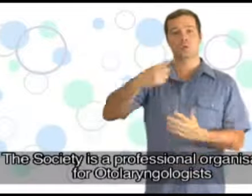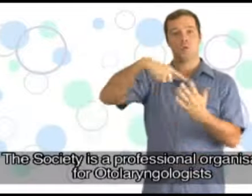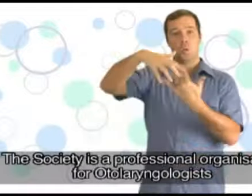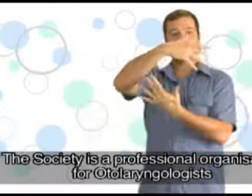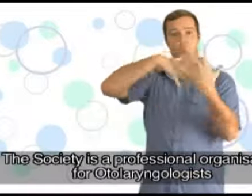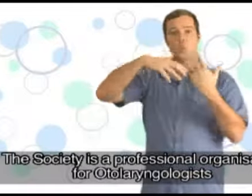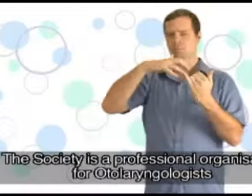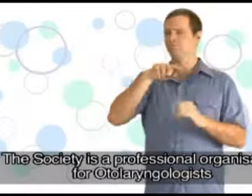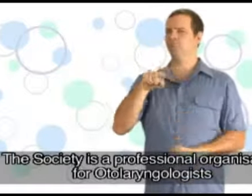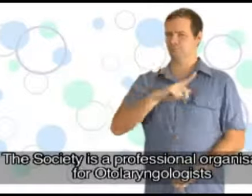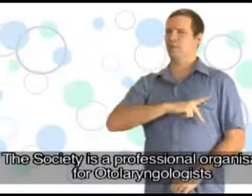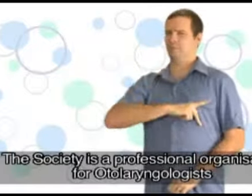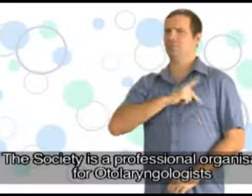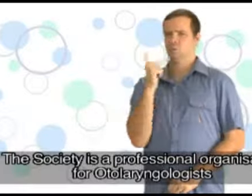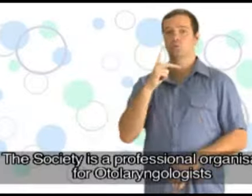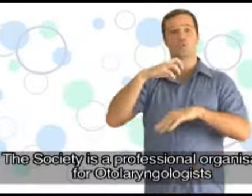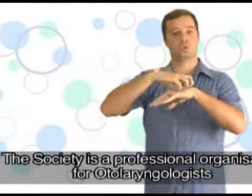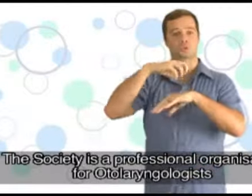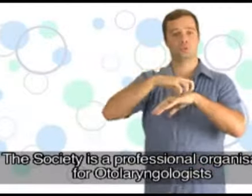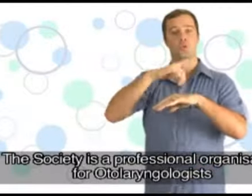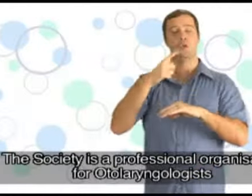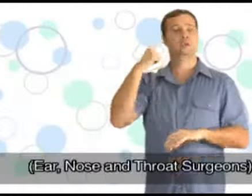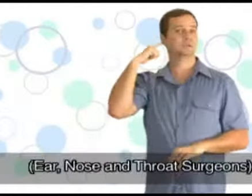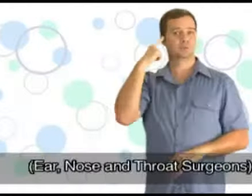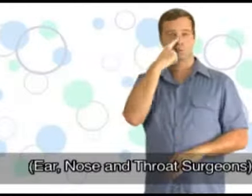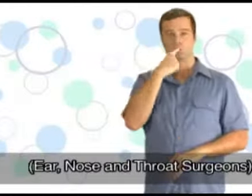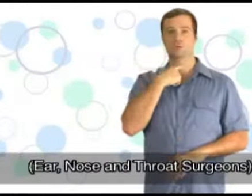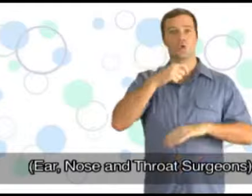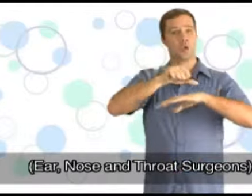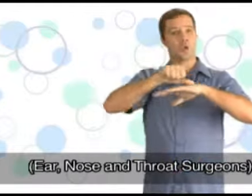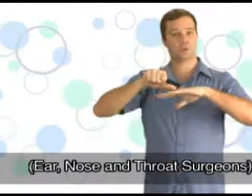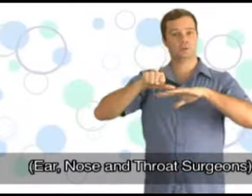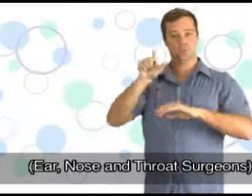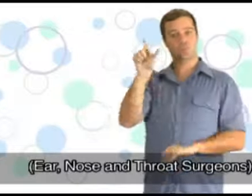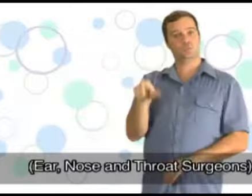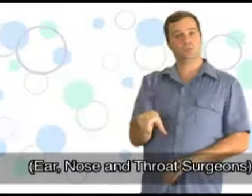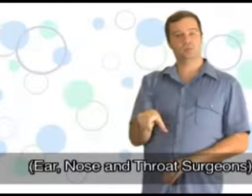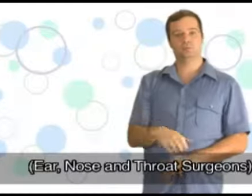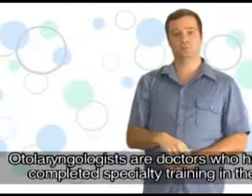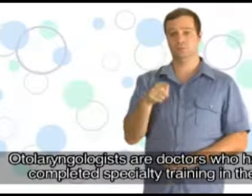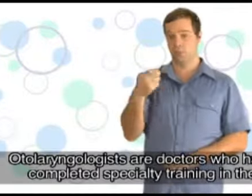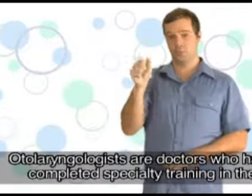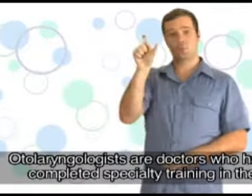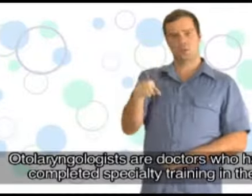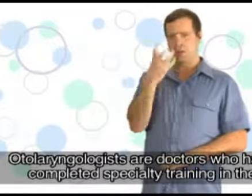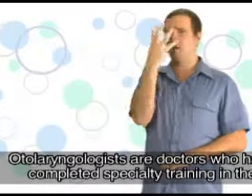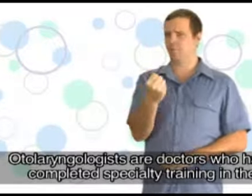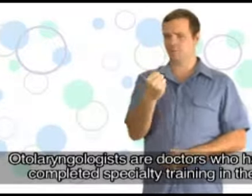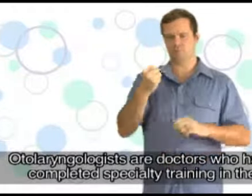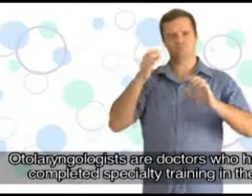The Society is a professional organisation for otolaryngologists, ear, nose and throat surgeons. Otolaryngologists are doctors who